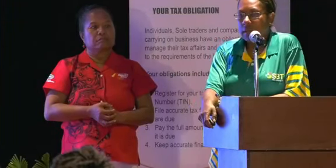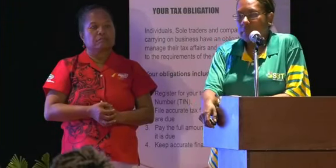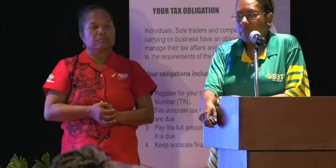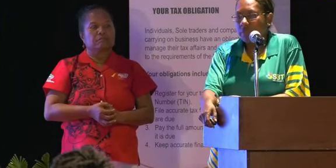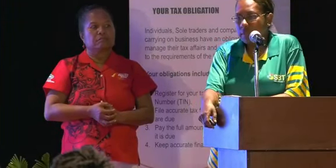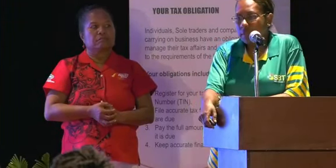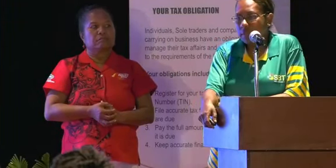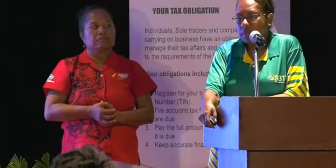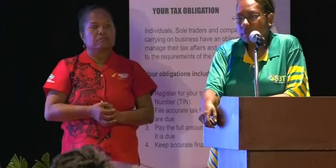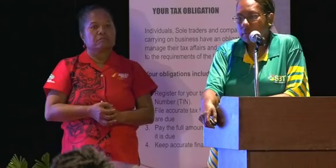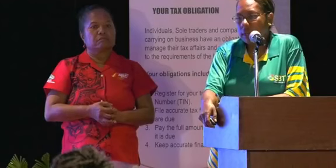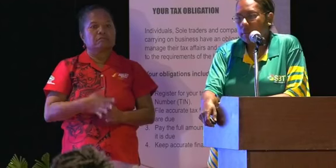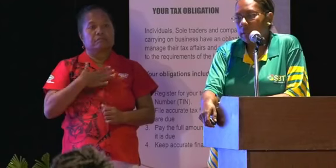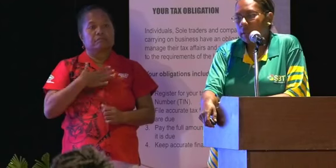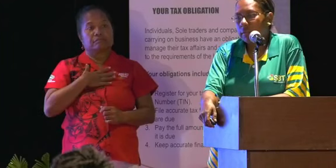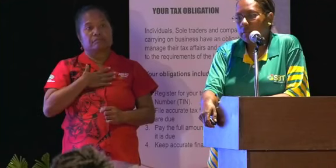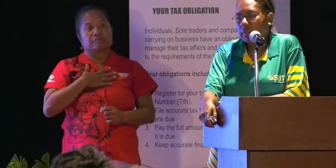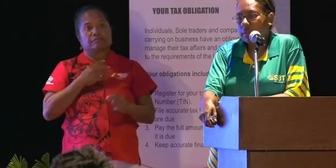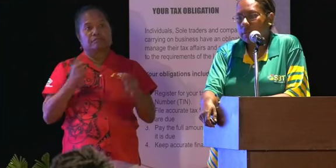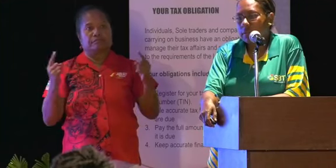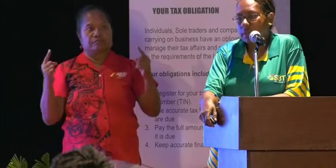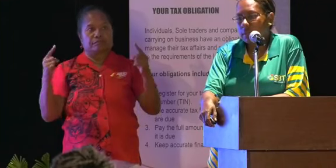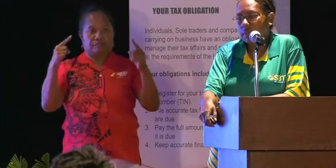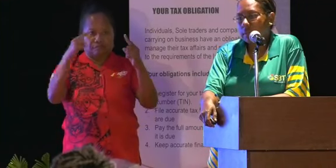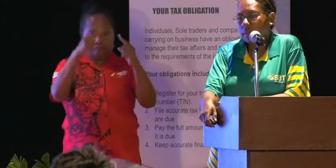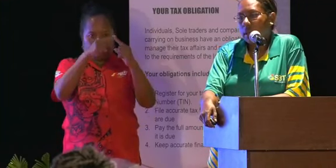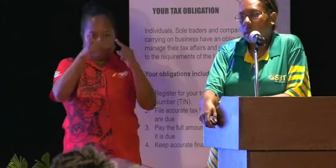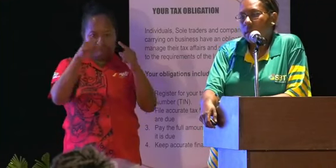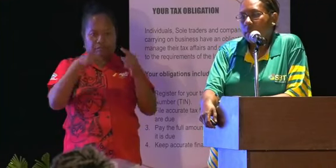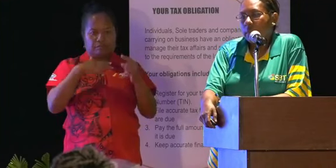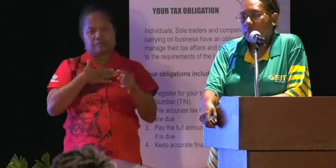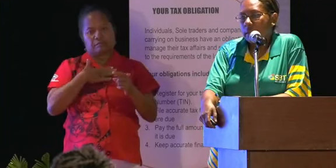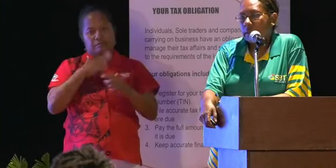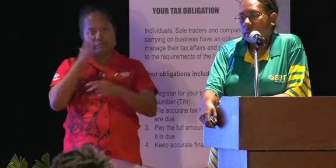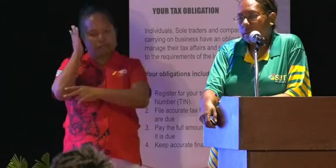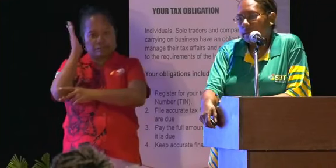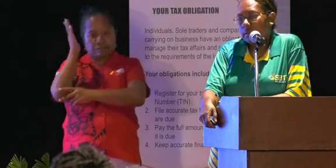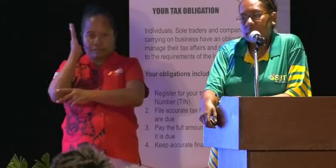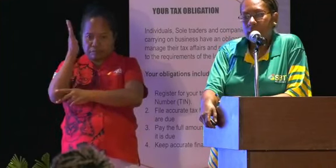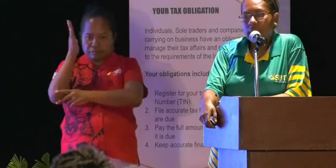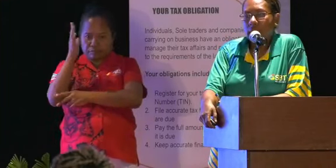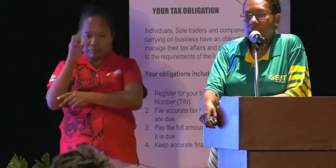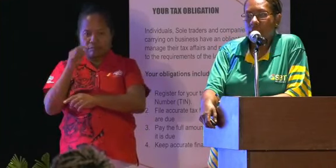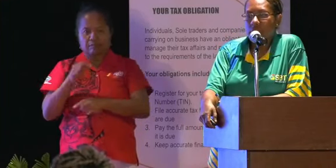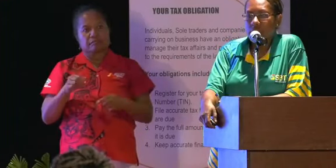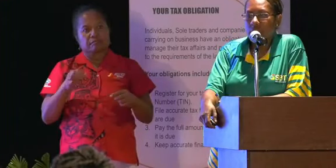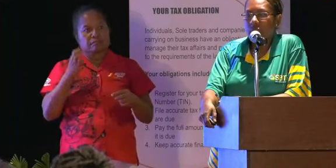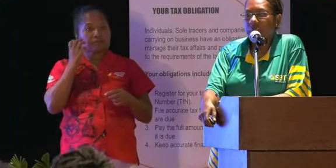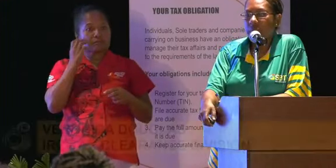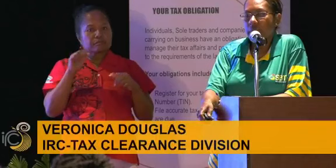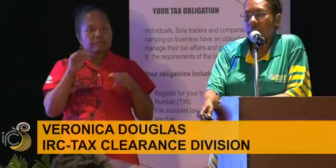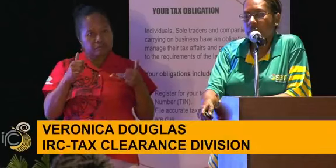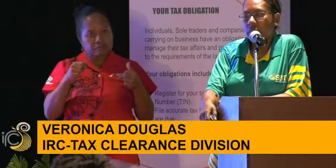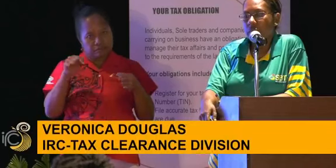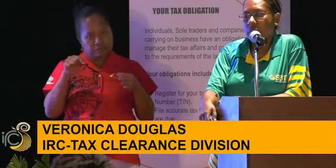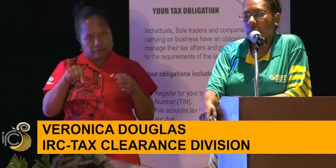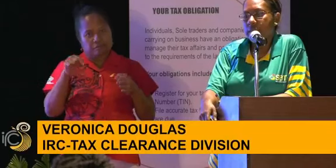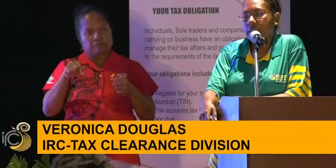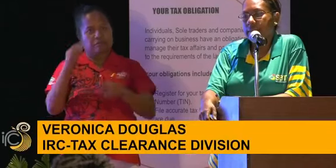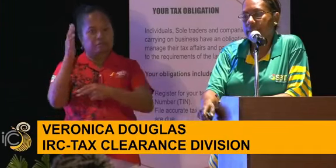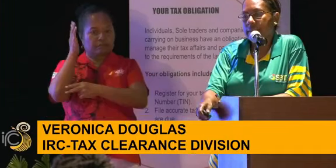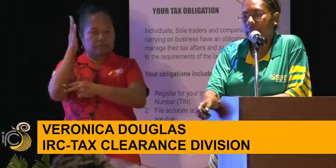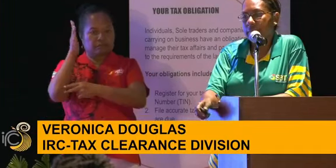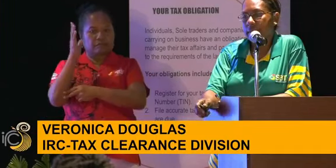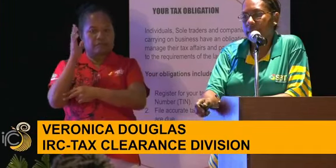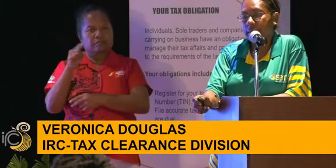The objectives or outline of this presentation. By the end of this session, you should be able to know what